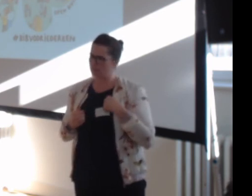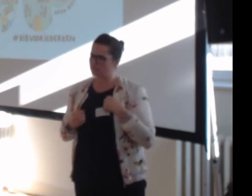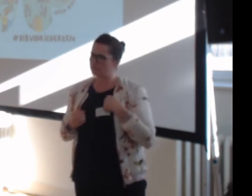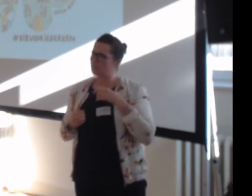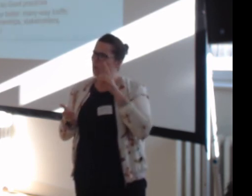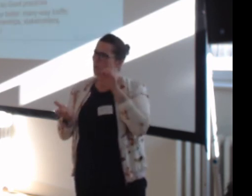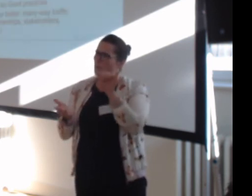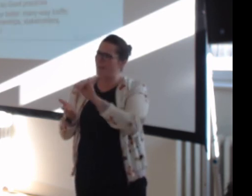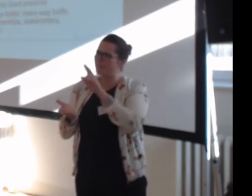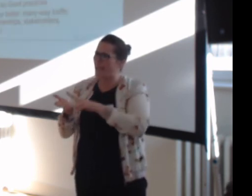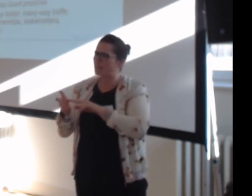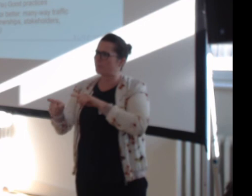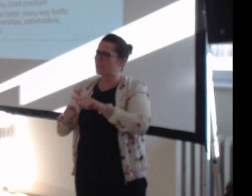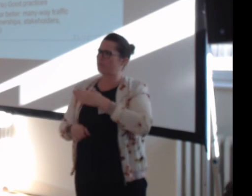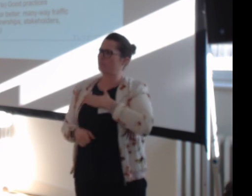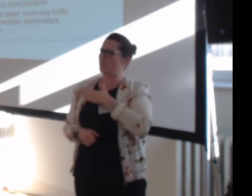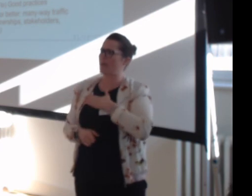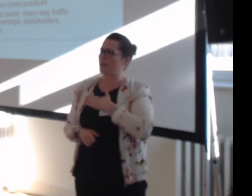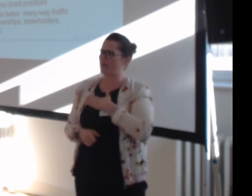to me?